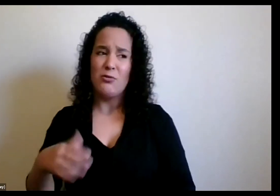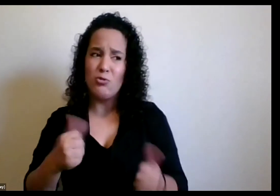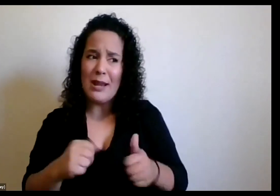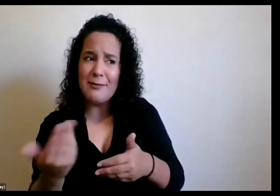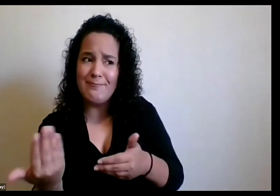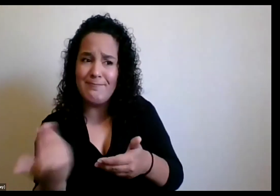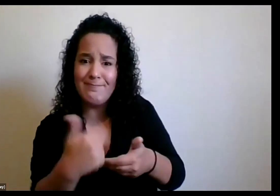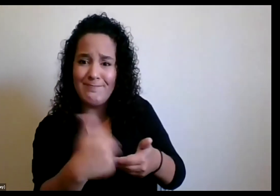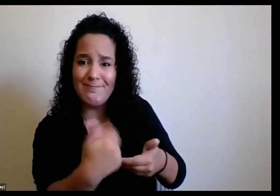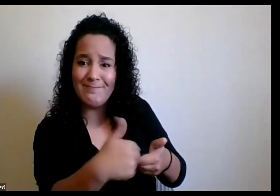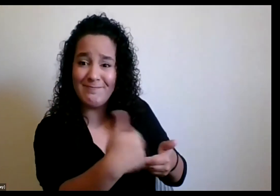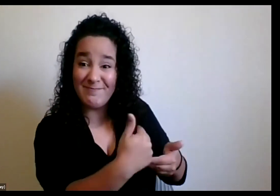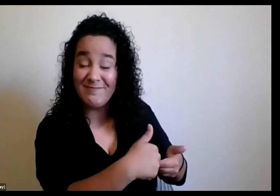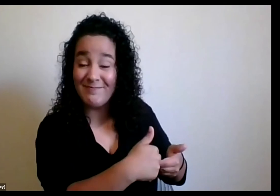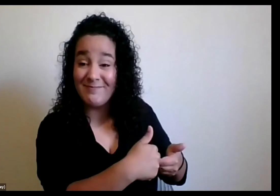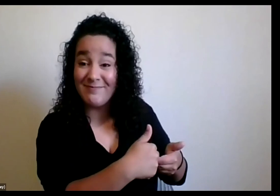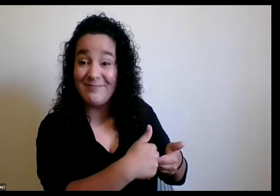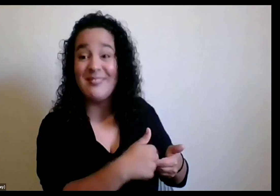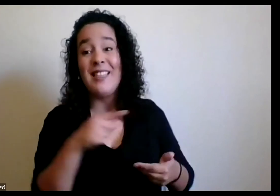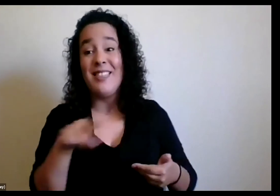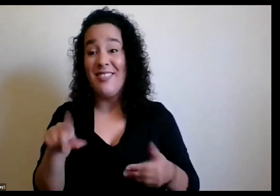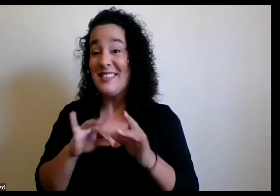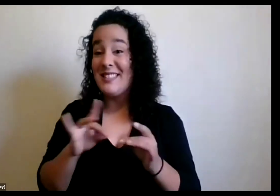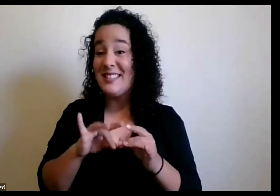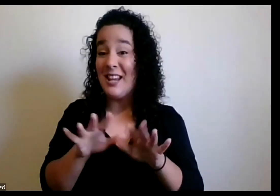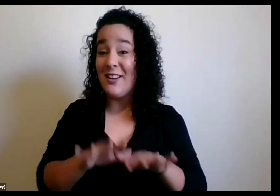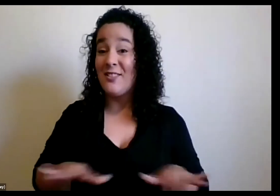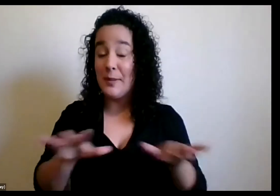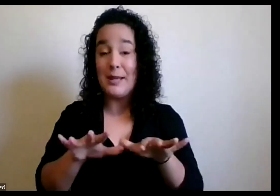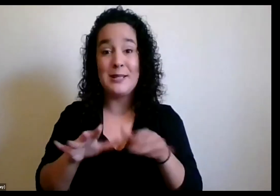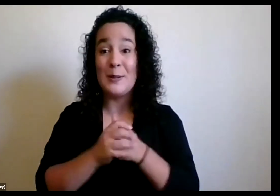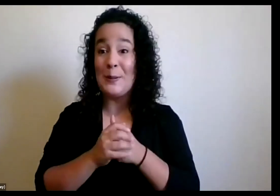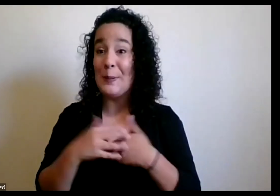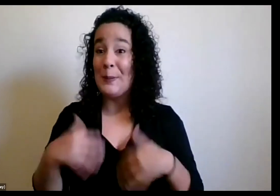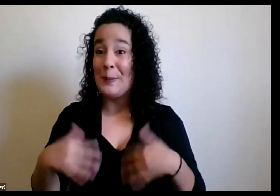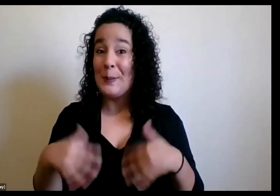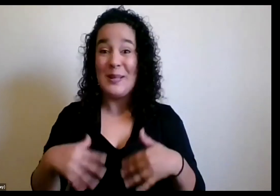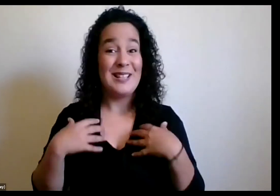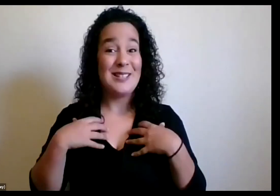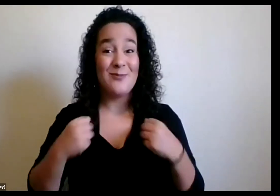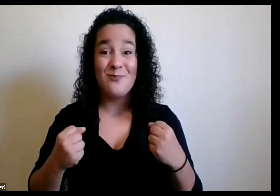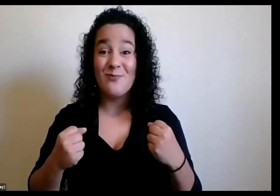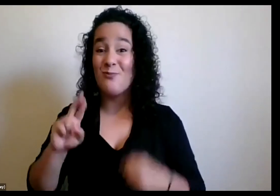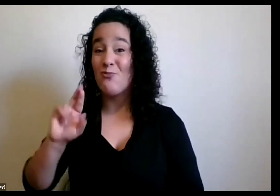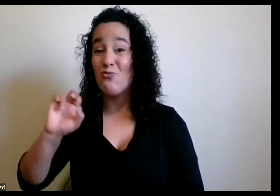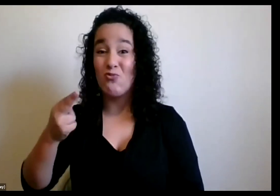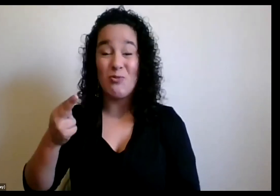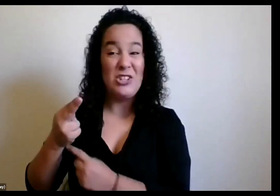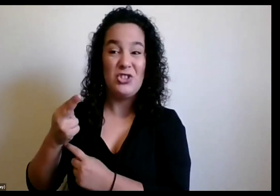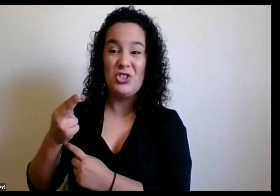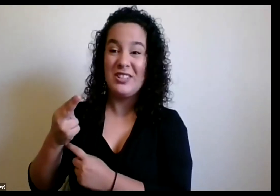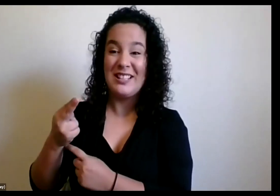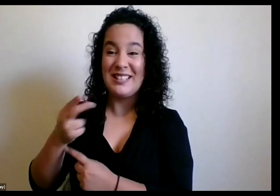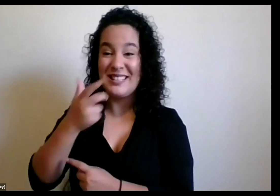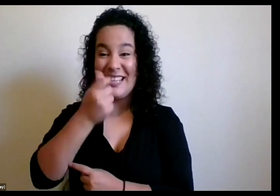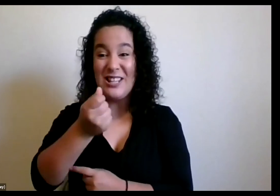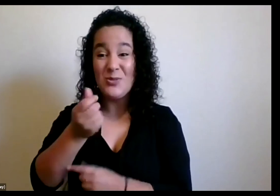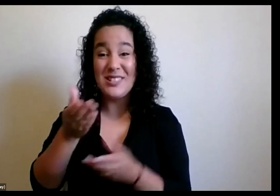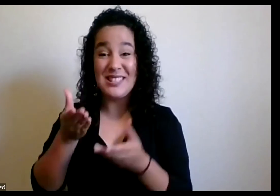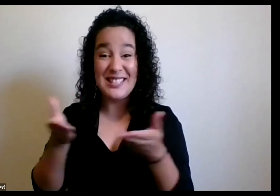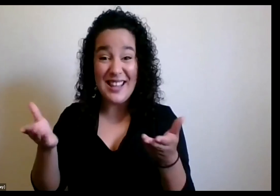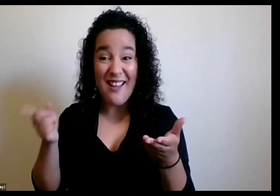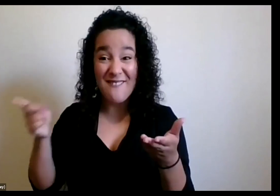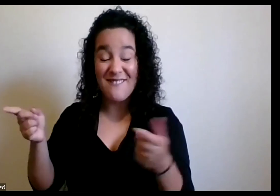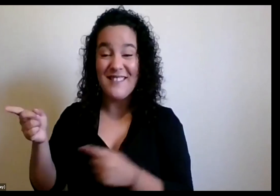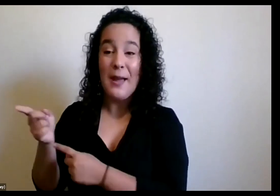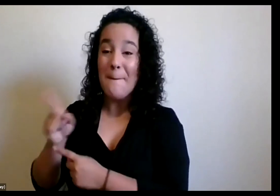know, this narrative space is pretty, it is rich and robust with so many folks doing some really interesting stuff. But one of